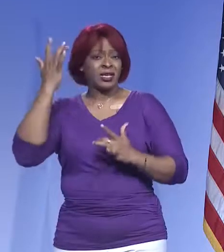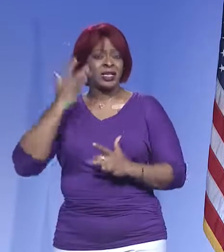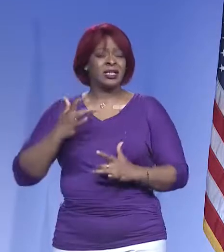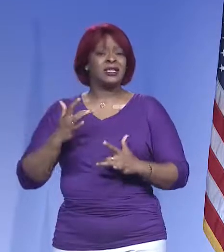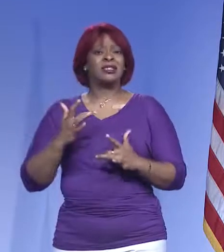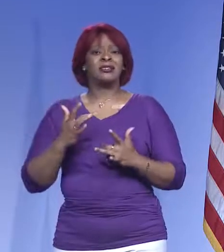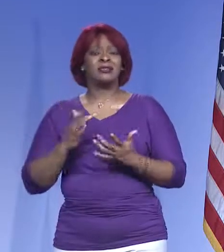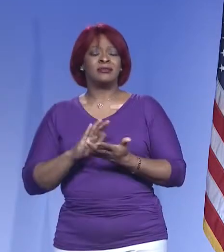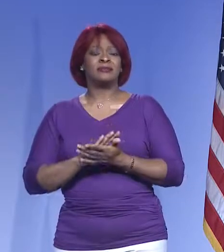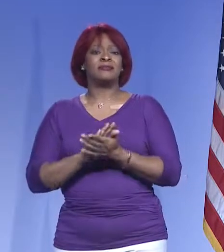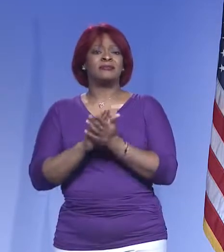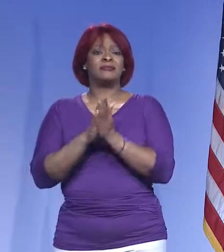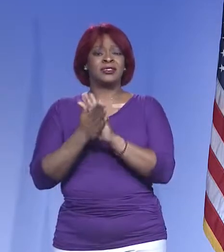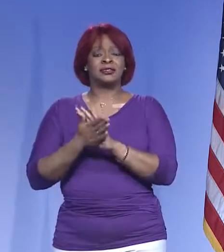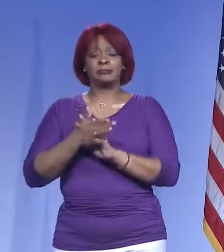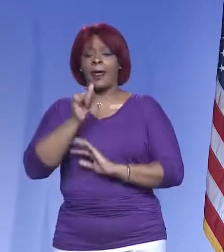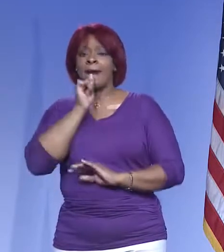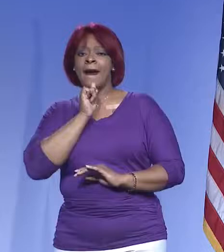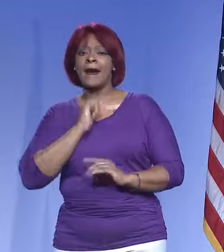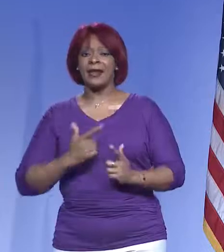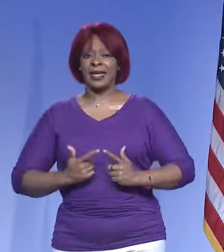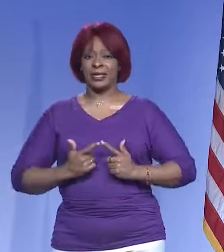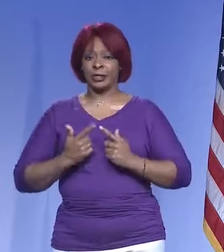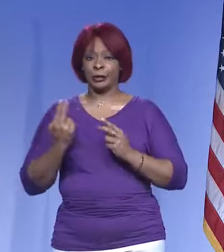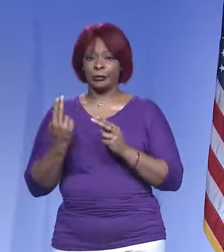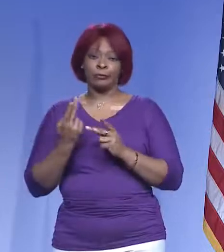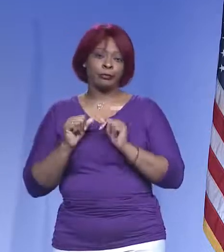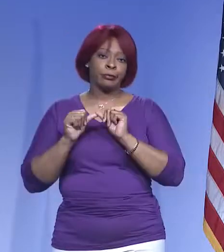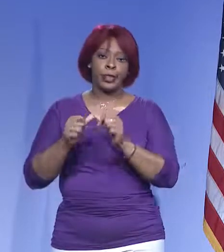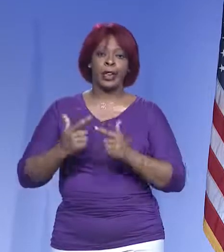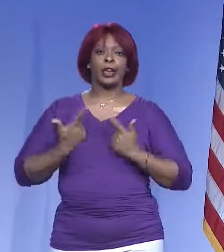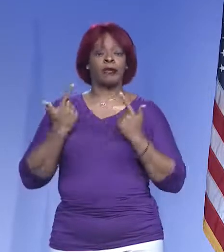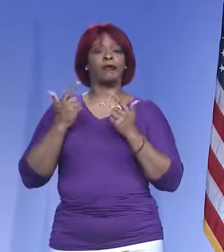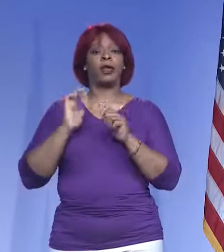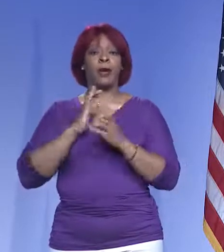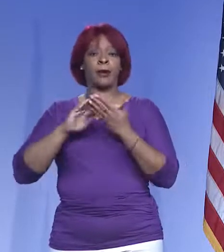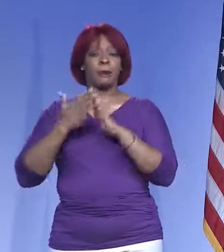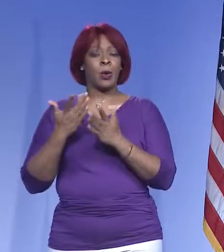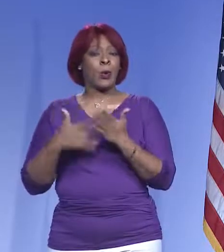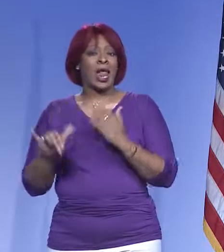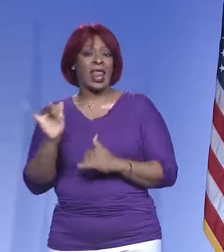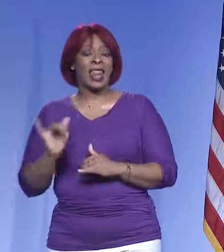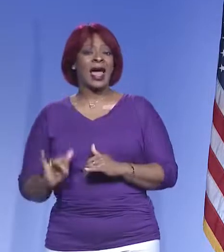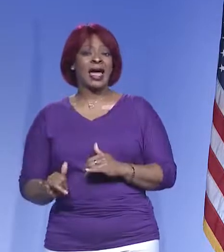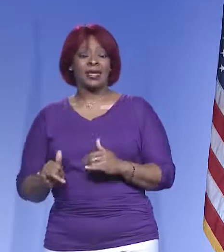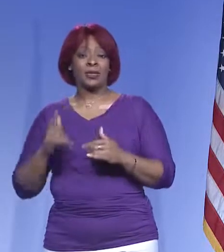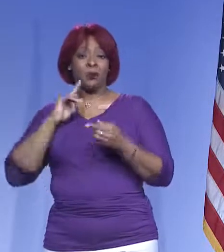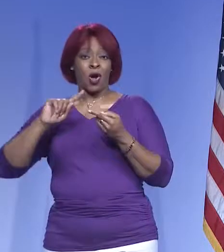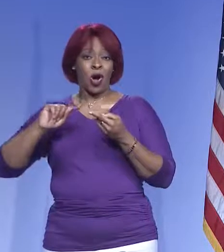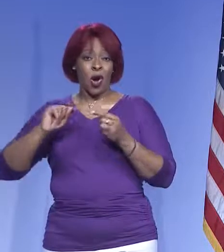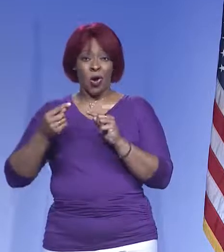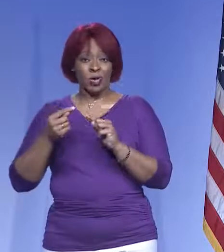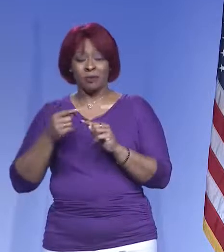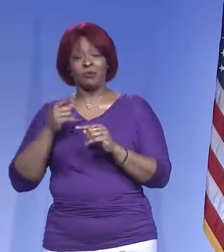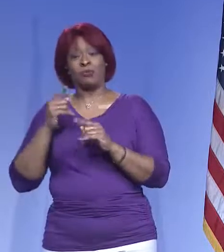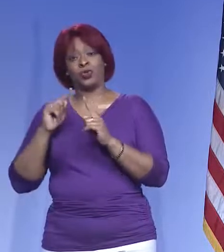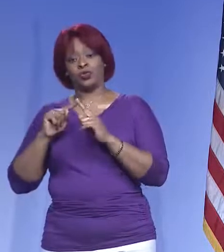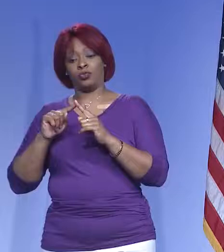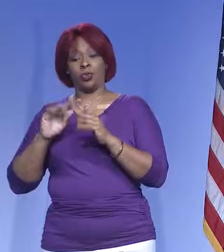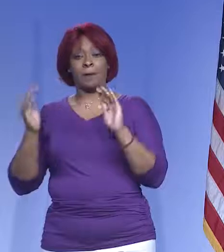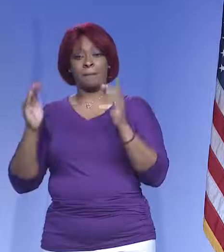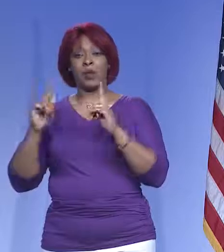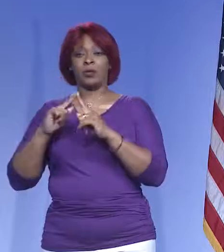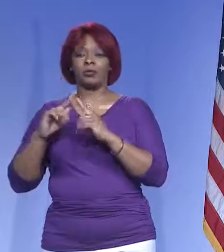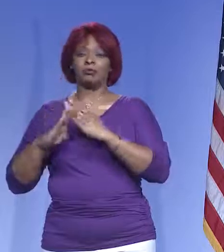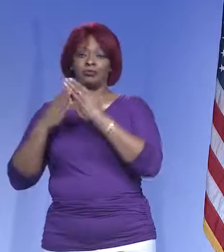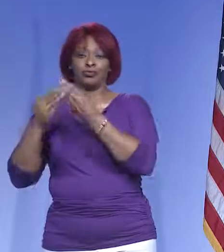a livable thing in our community? What's our likelihood of getting to herd immunity? Well, there's